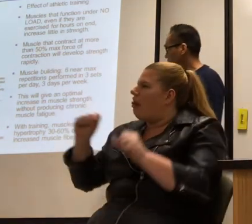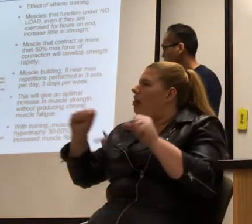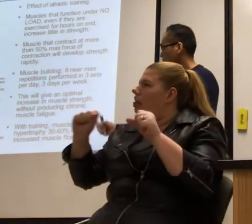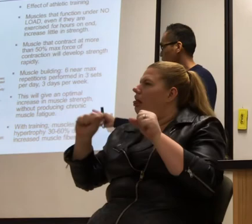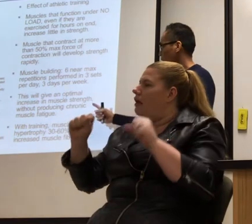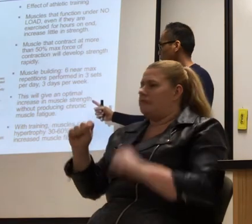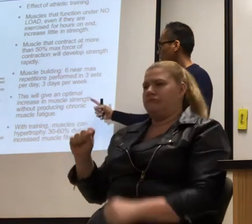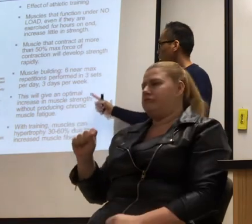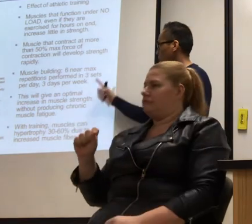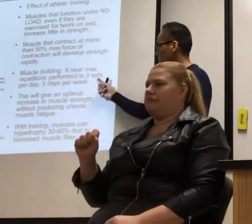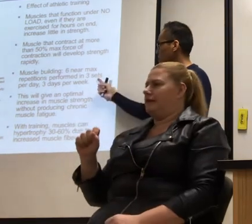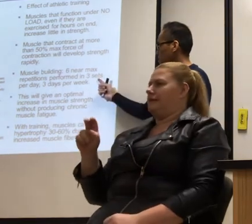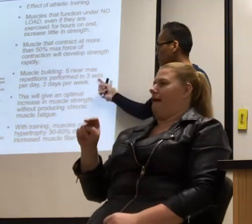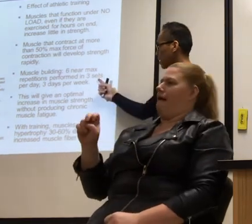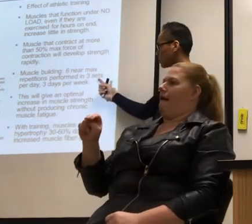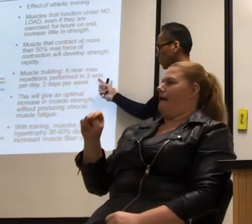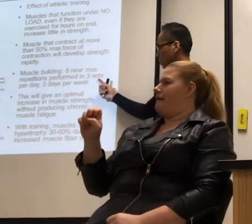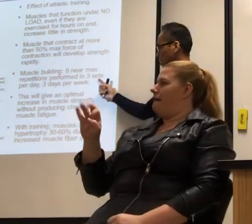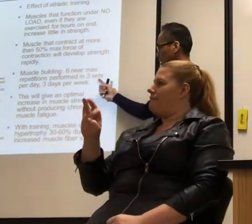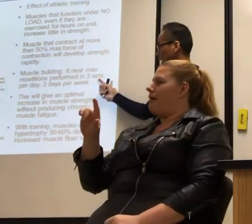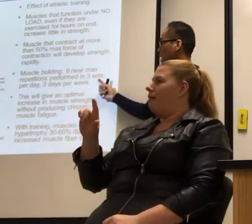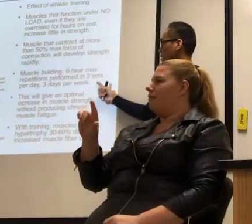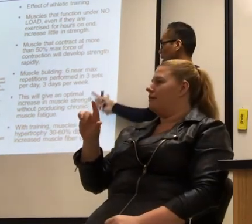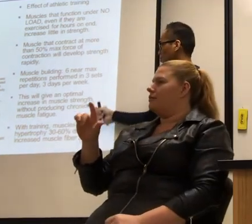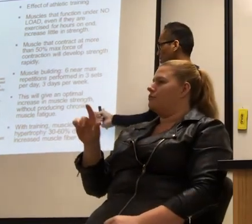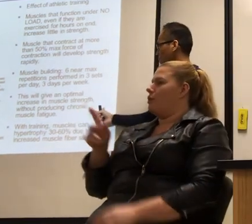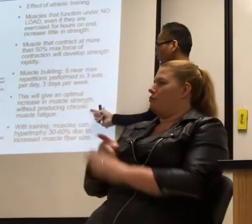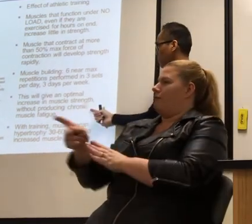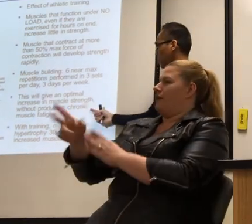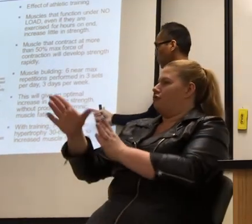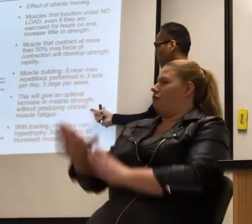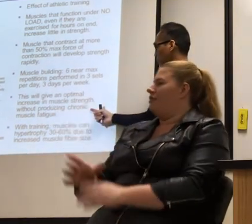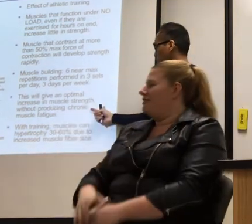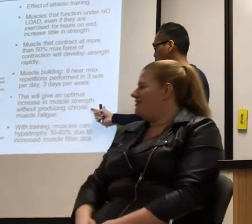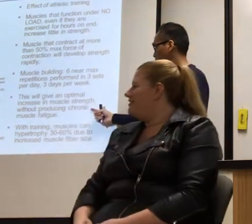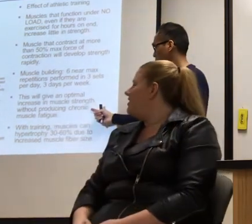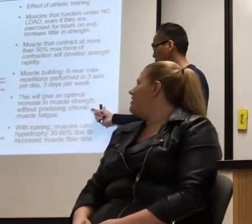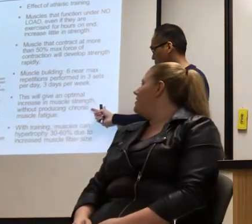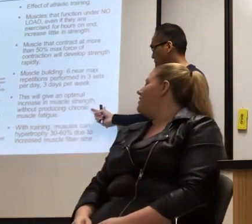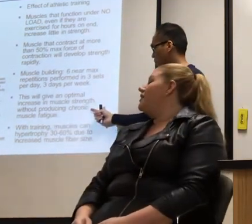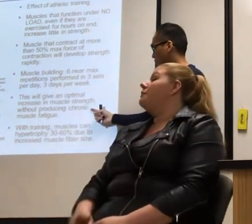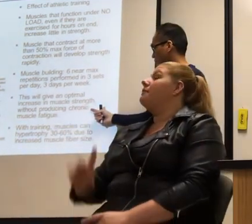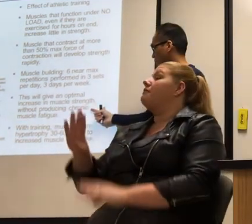But anyways, this, as a guideline, will give optimal